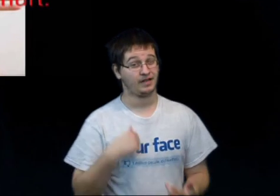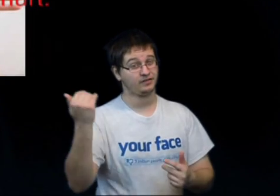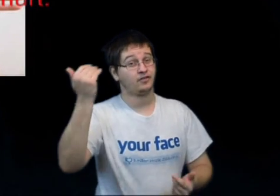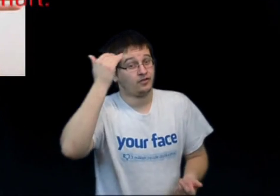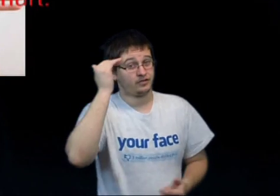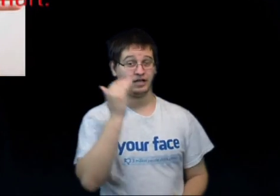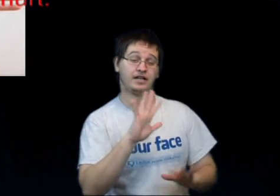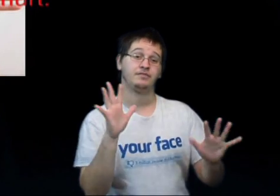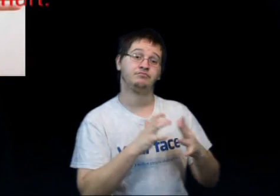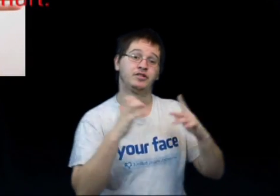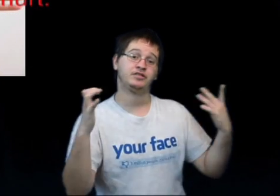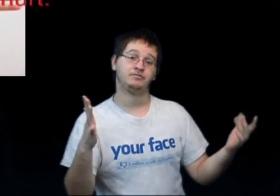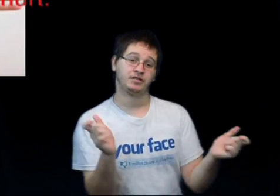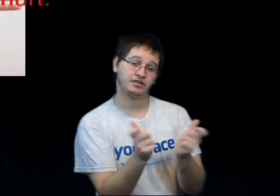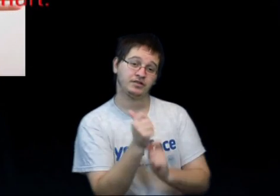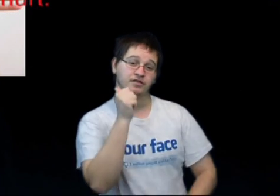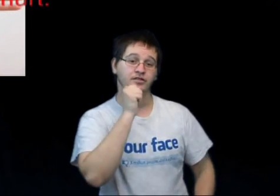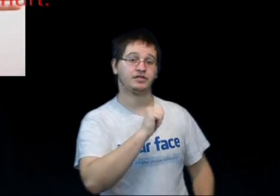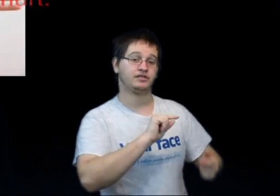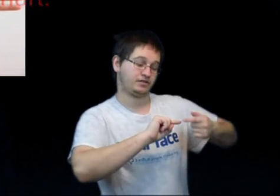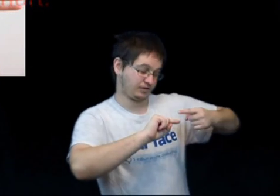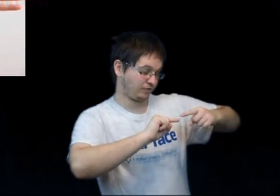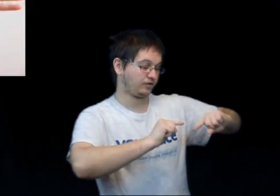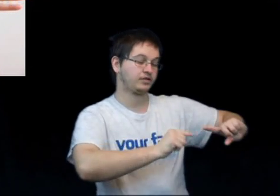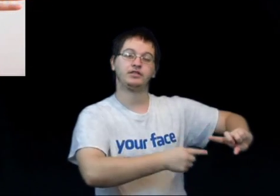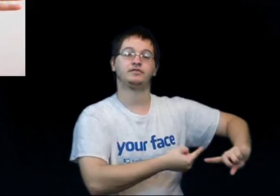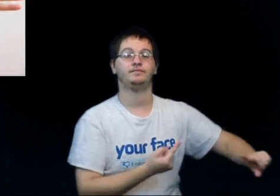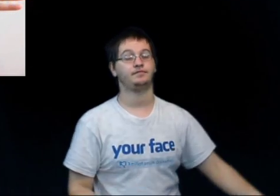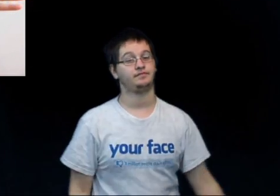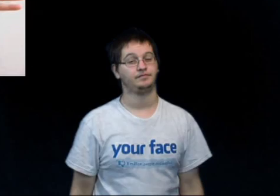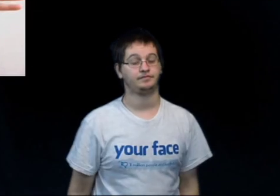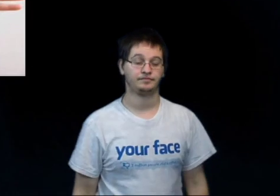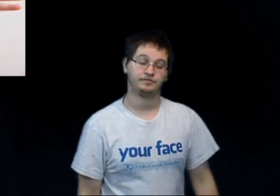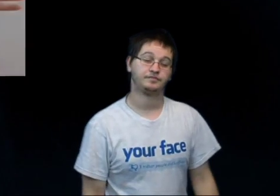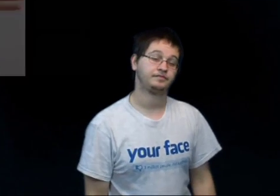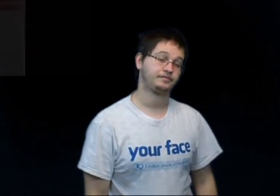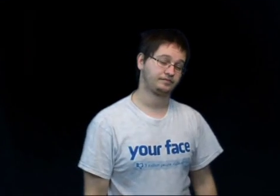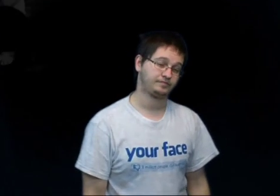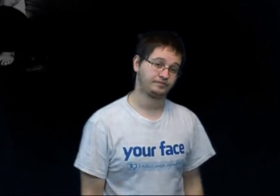Cause I didn't know how much my little girl had been hurt